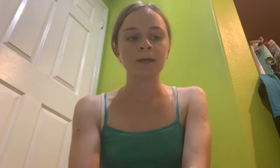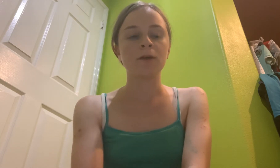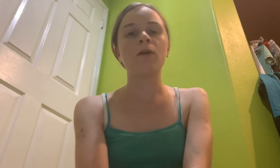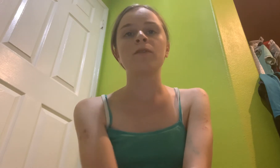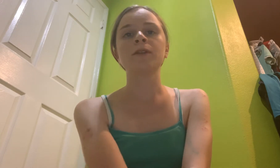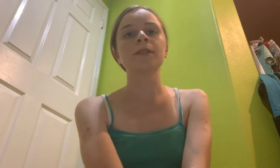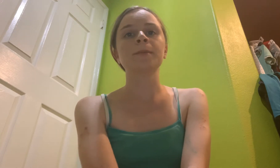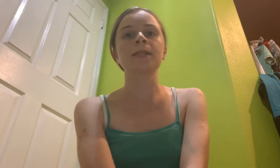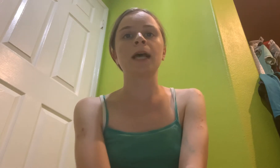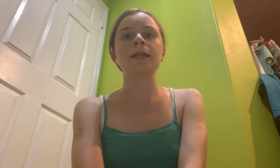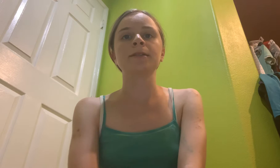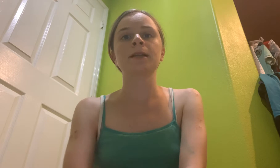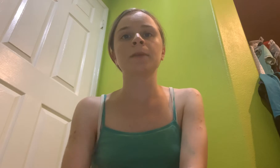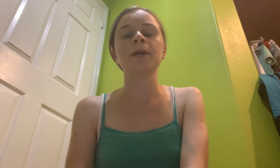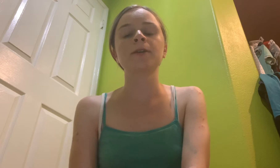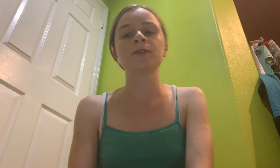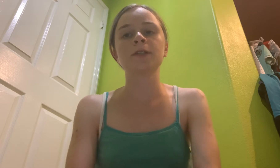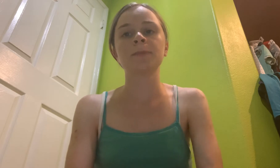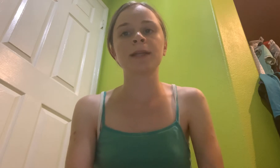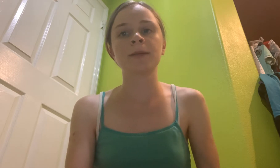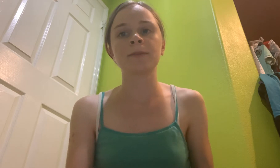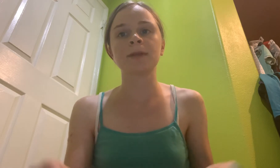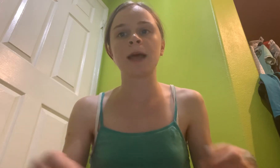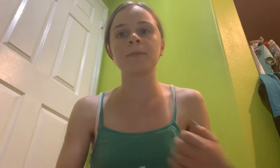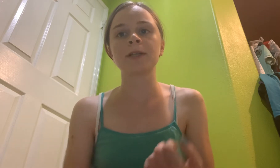go over some signs, and I'm not going to explain them that much